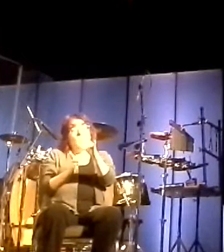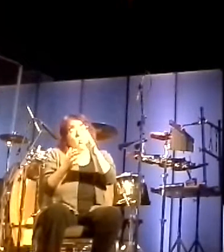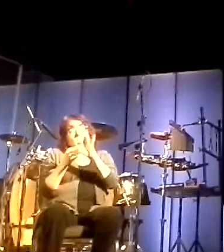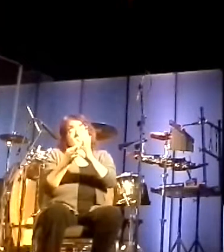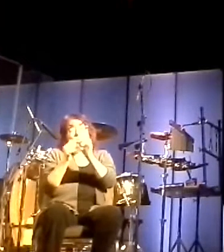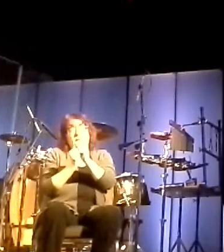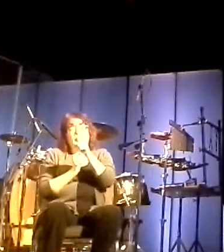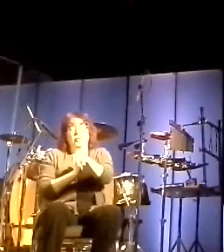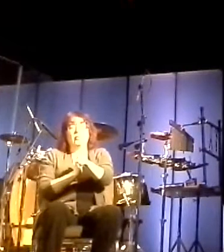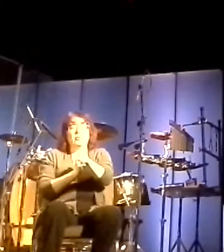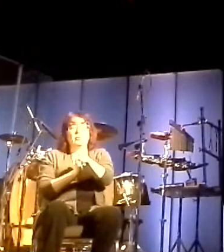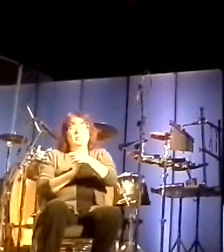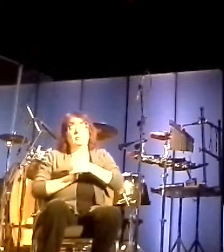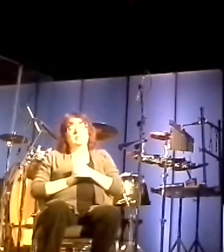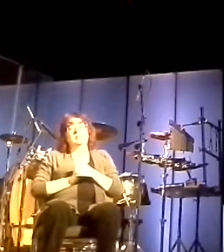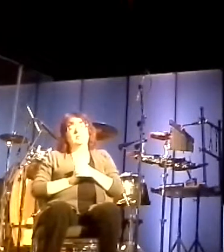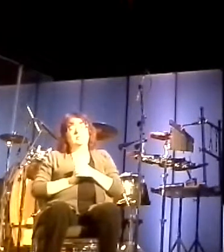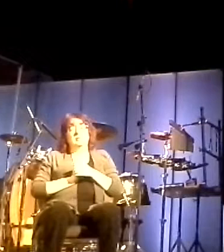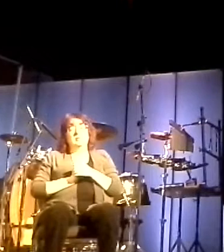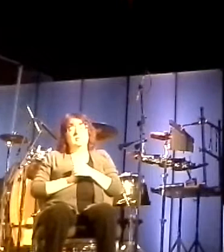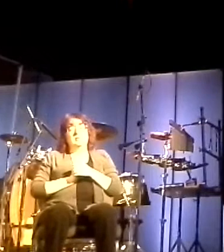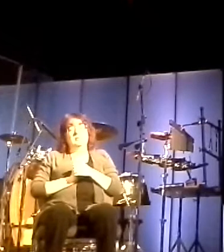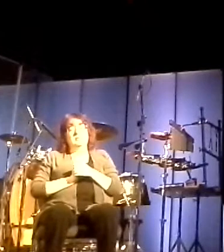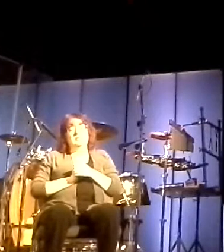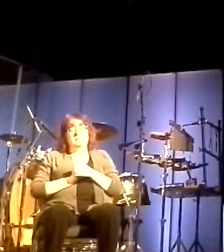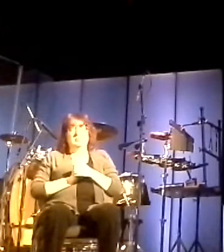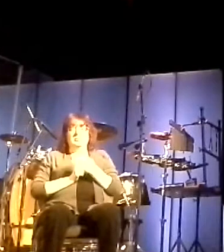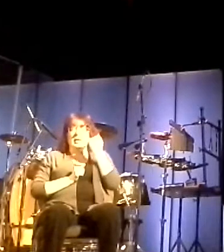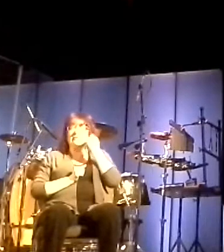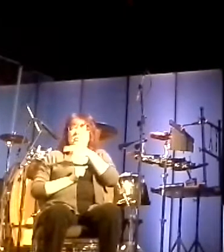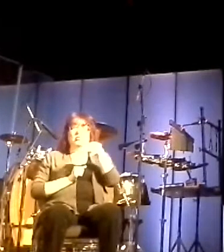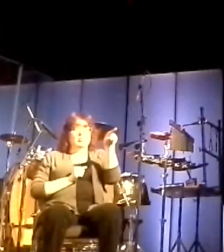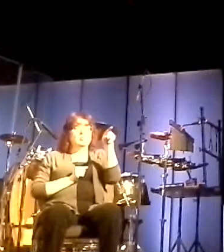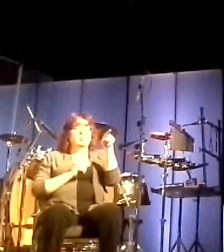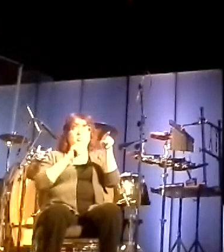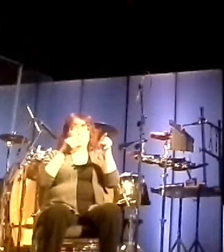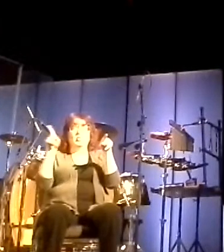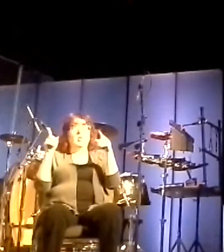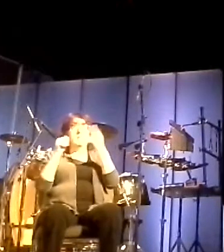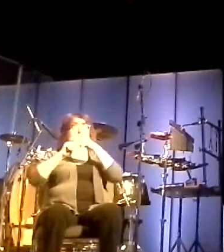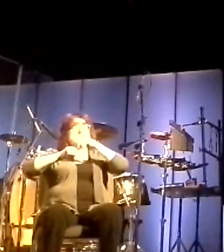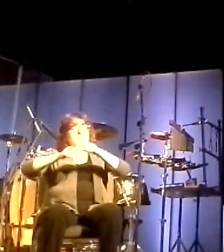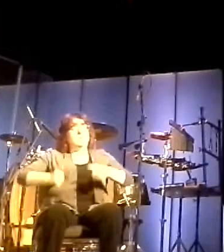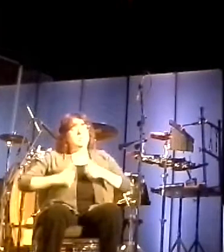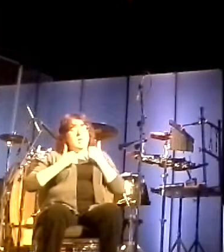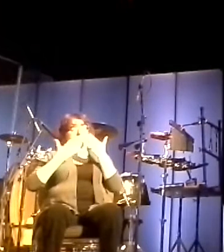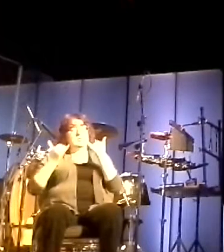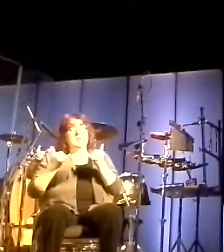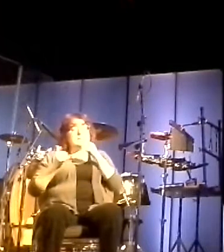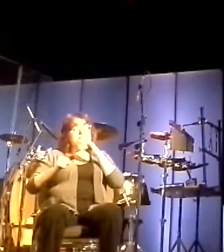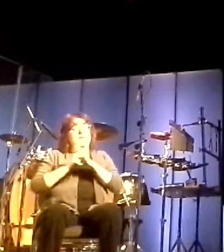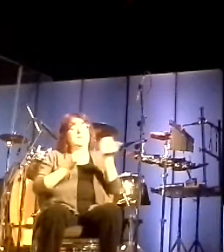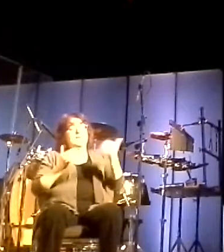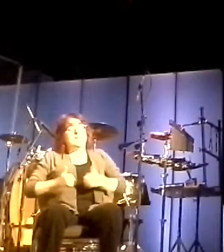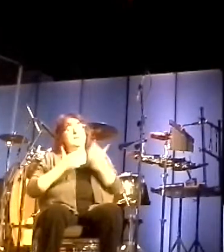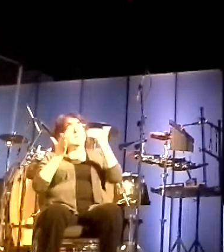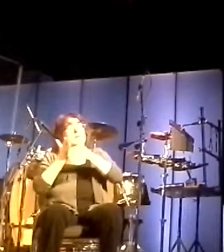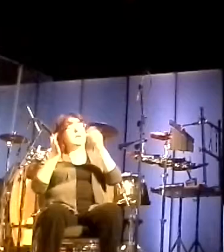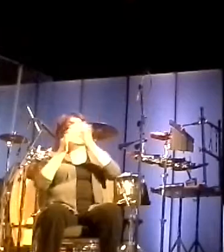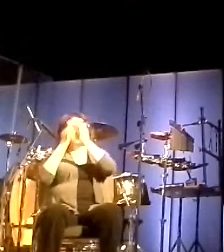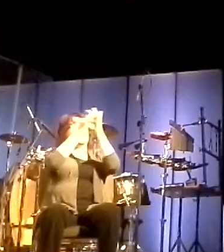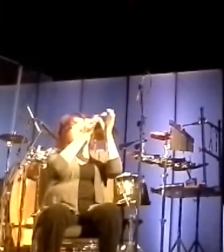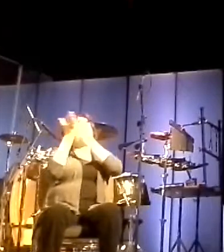a relationship with you. So if that's you today, for the first time in your life, or today's a rededication of your life to